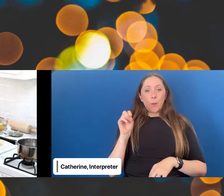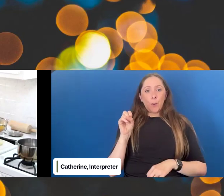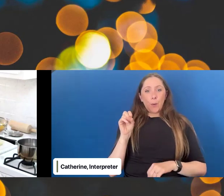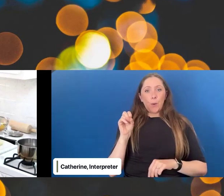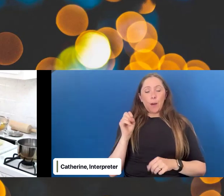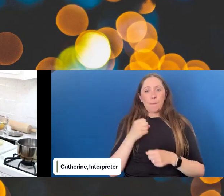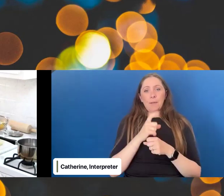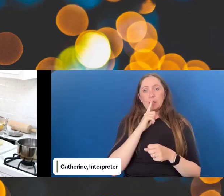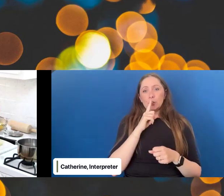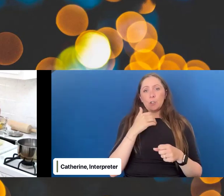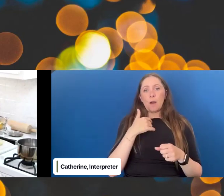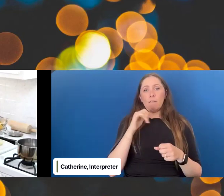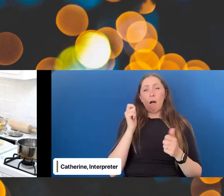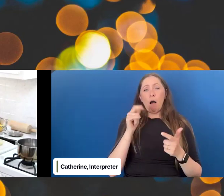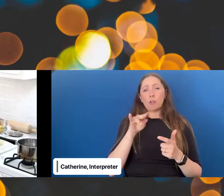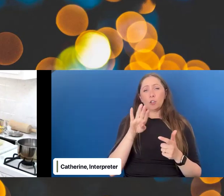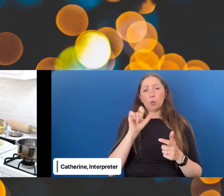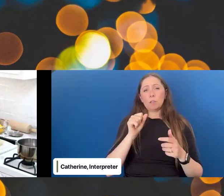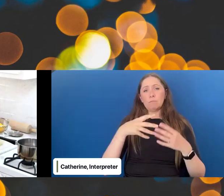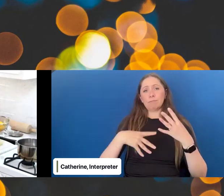make sure you got all the peach juice in there.